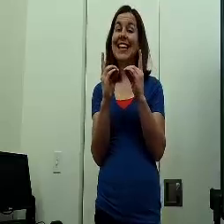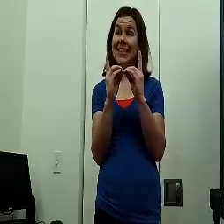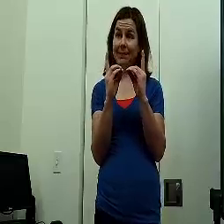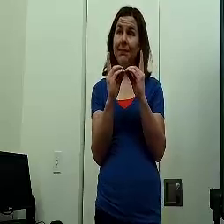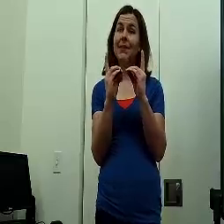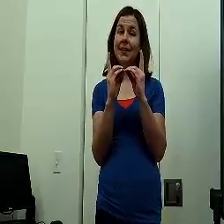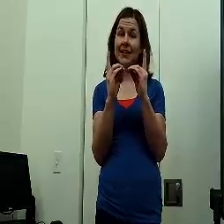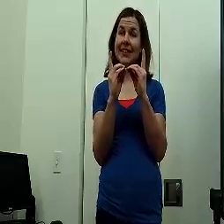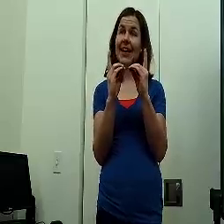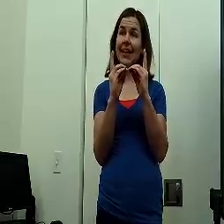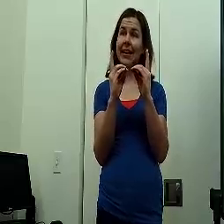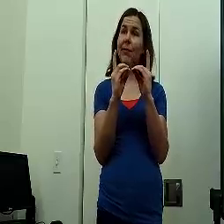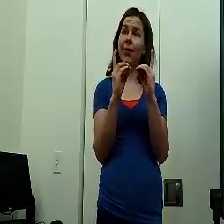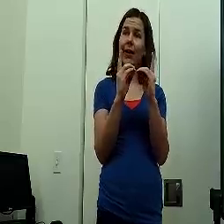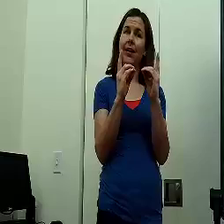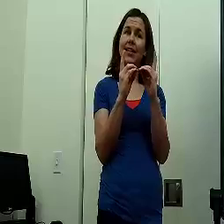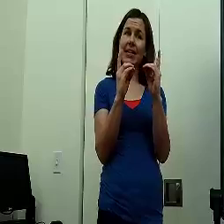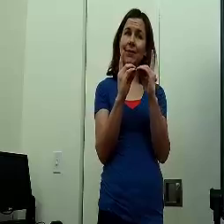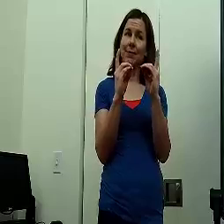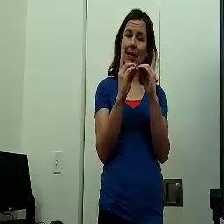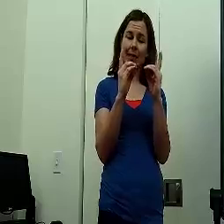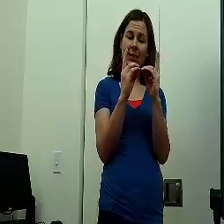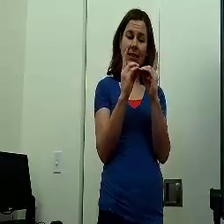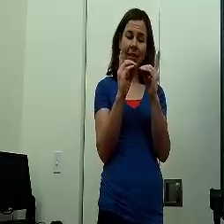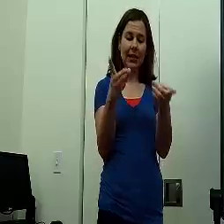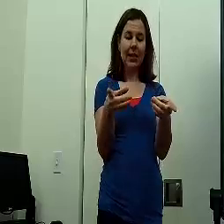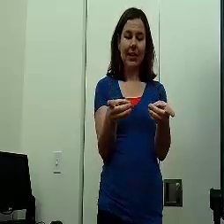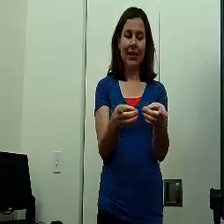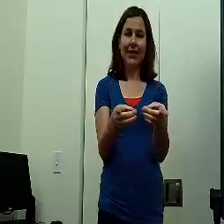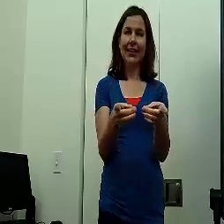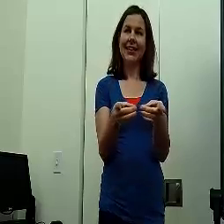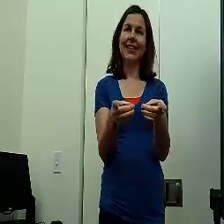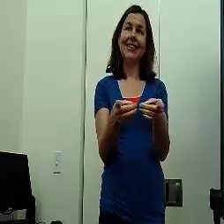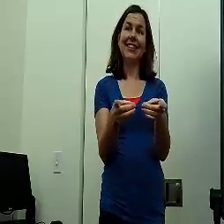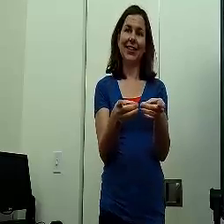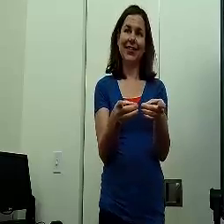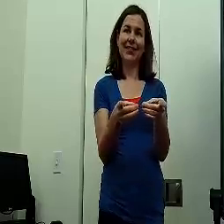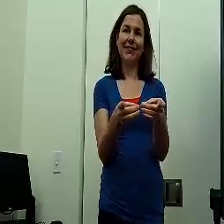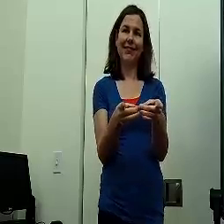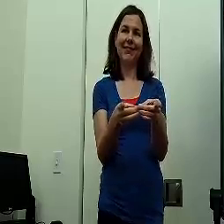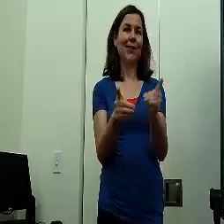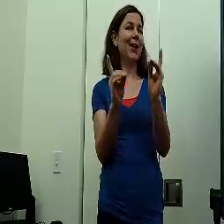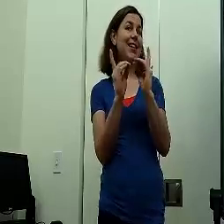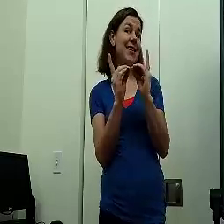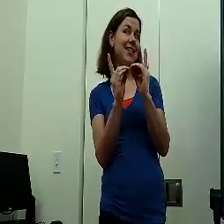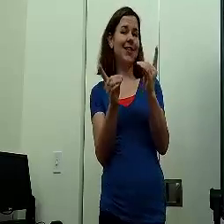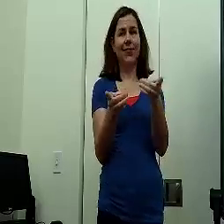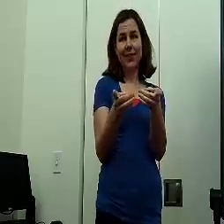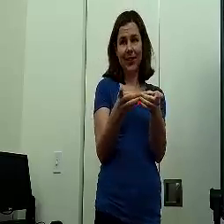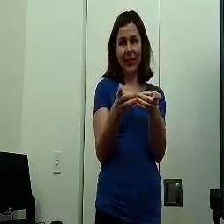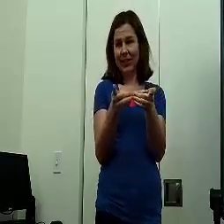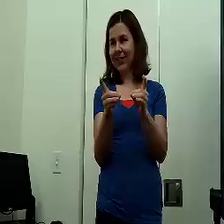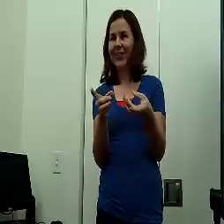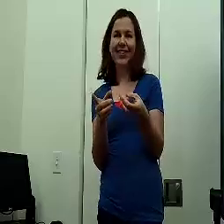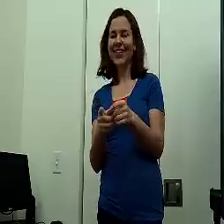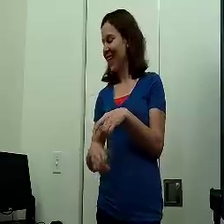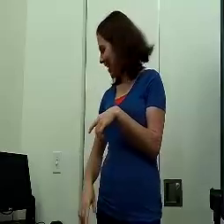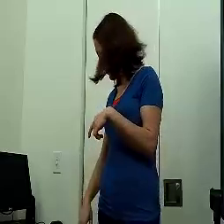Date. So this is date, like I'm going out on a date with my husband, and this is dessert. We're going on a date for dessert.